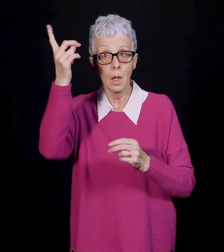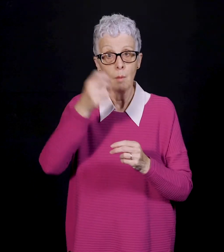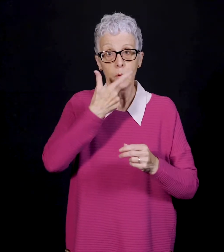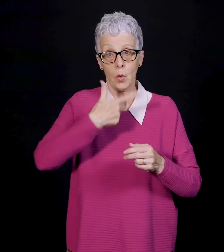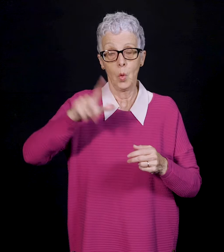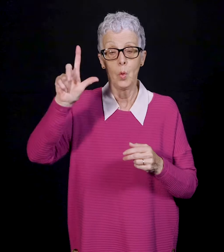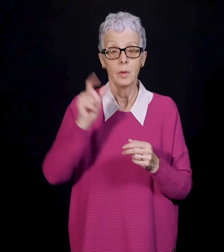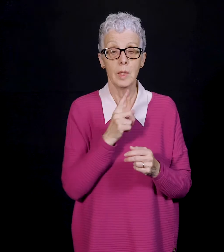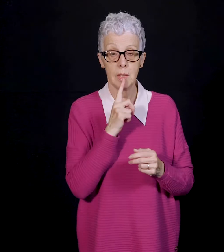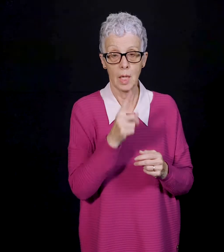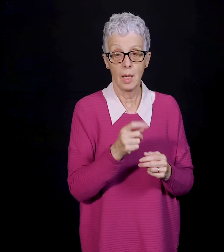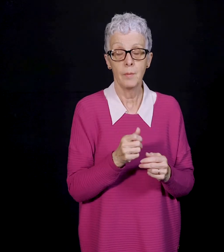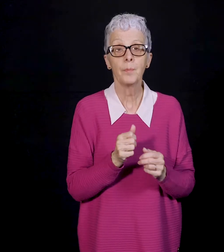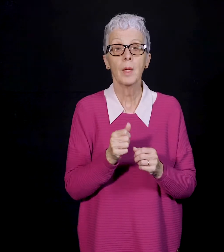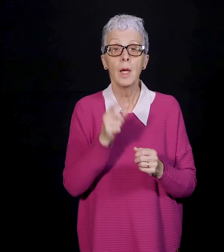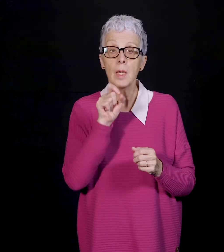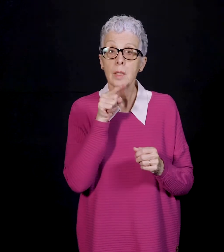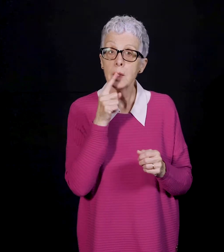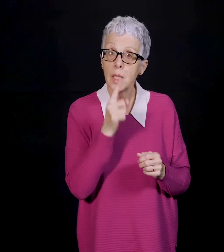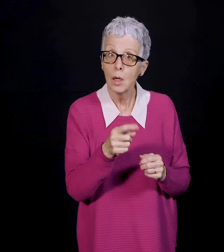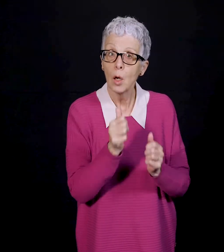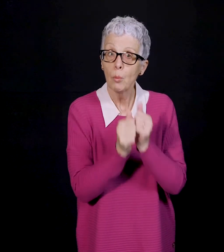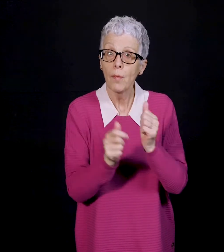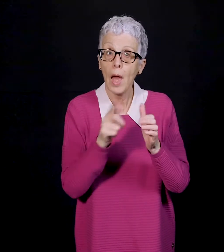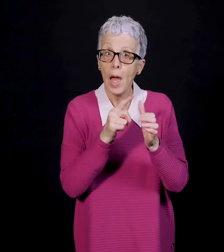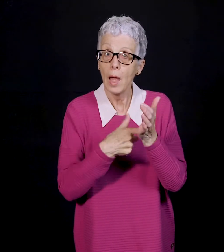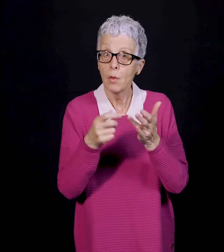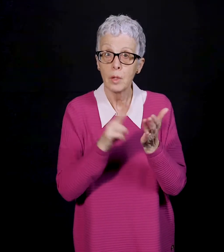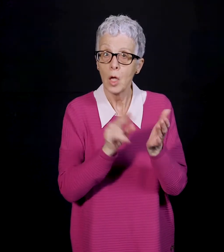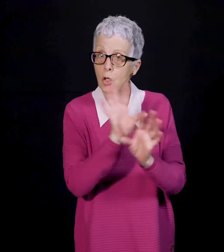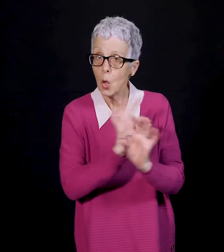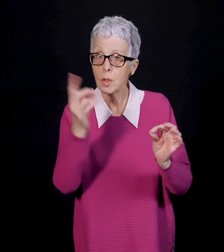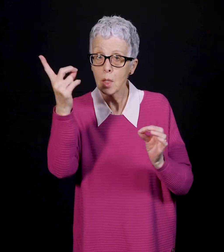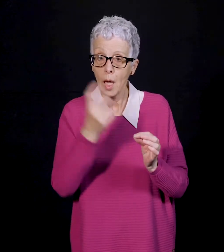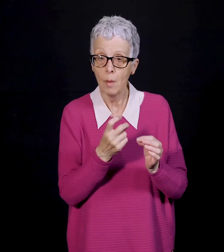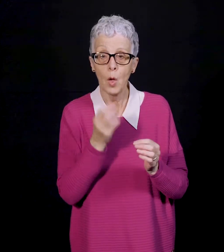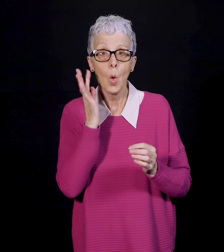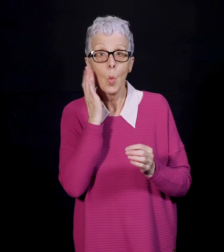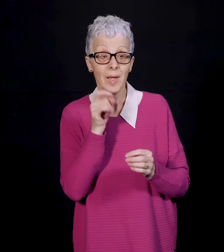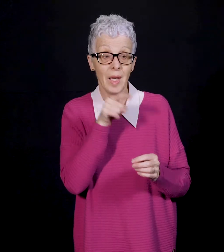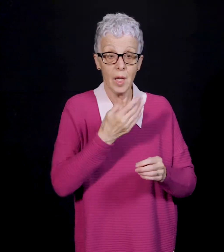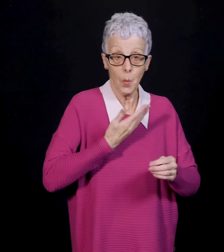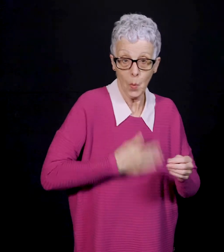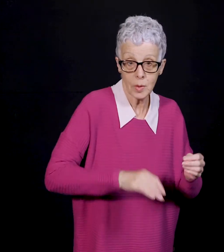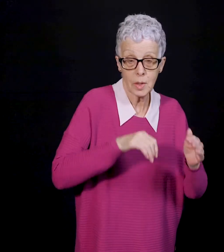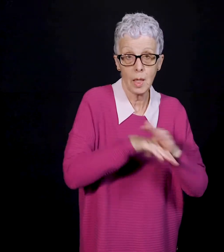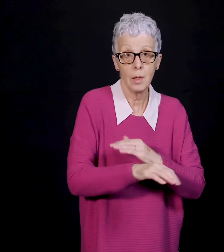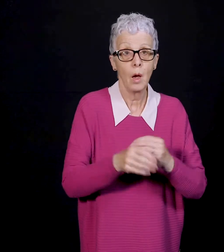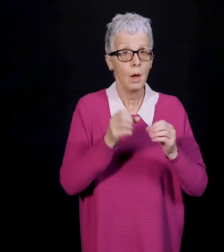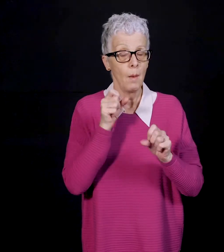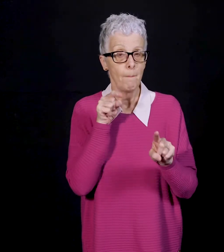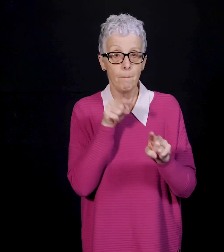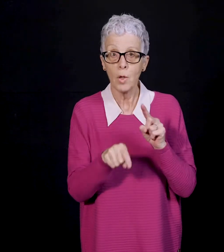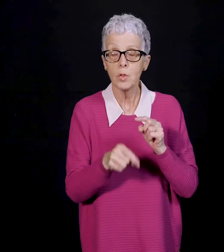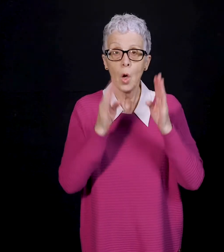the Lord said to Moses, "You tell your brother Aaron that he is not to come whenever he chooses into the most holy place behind the